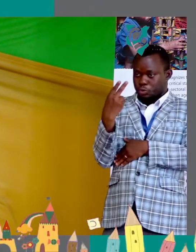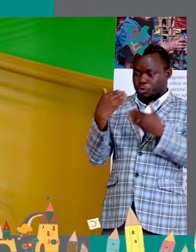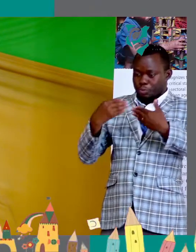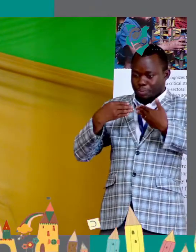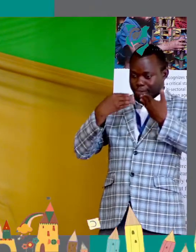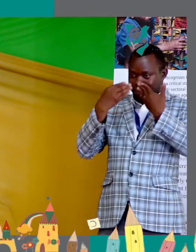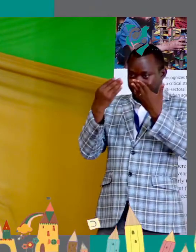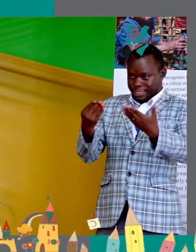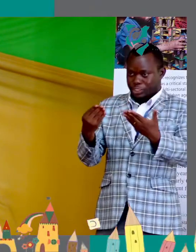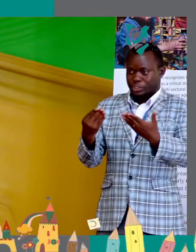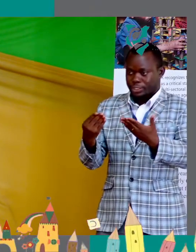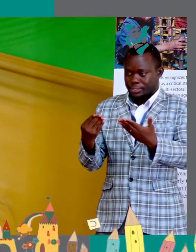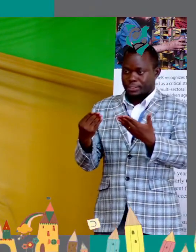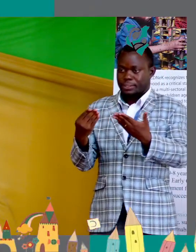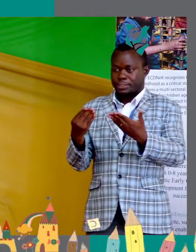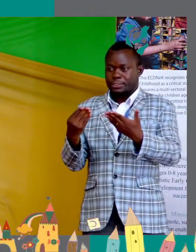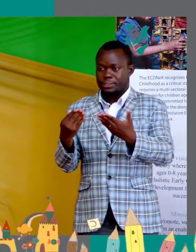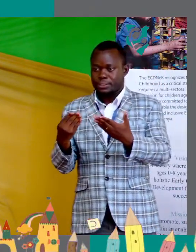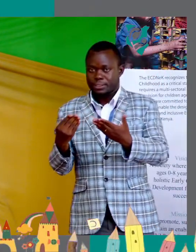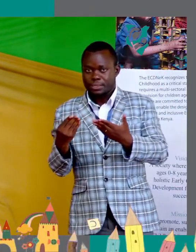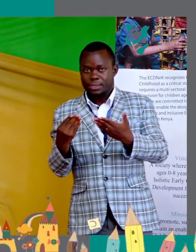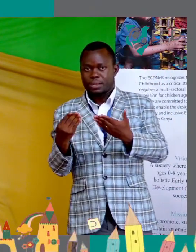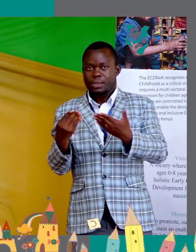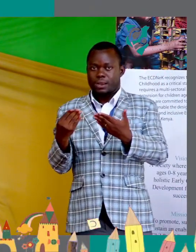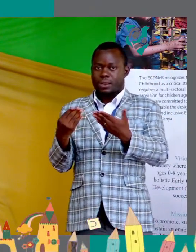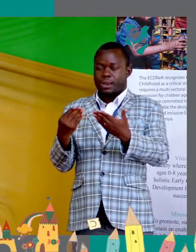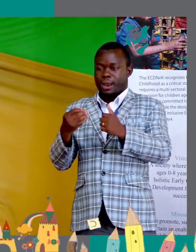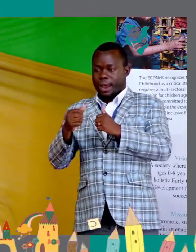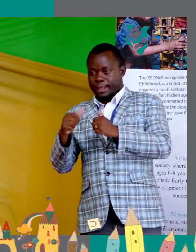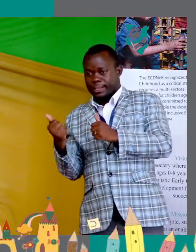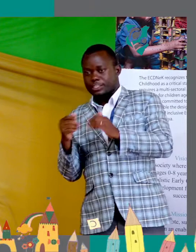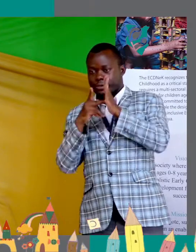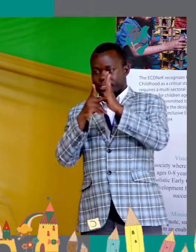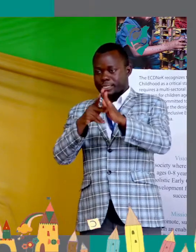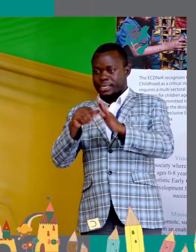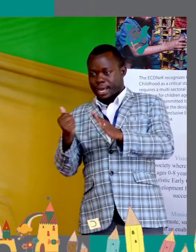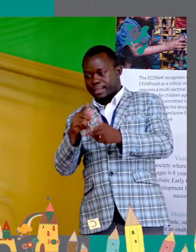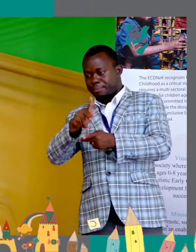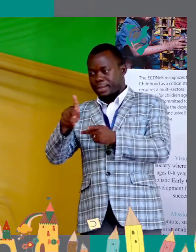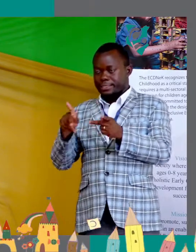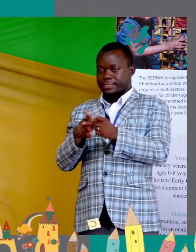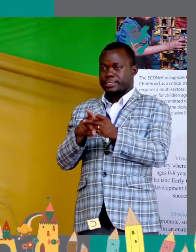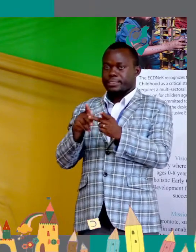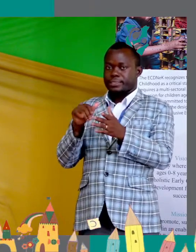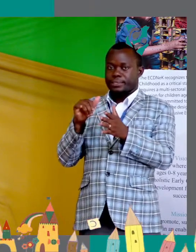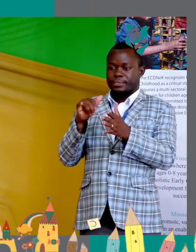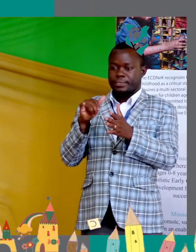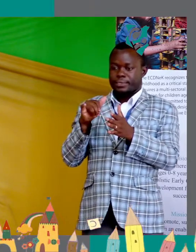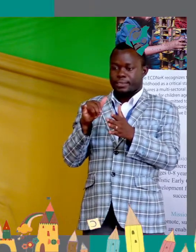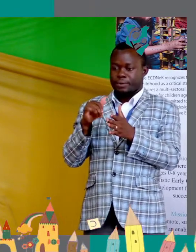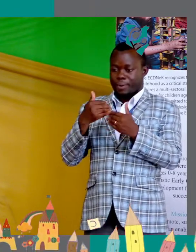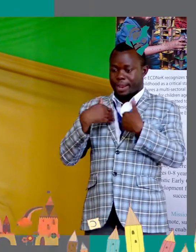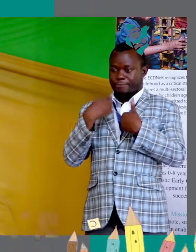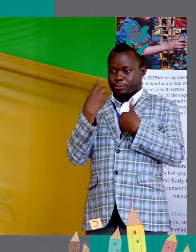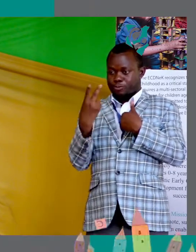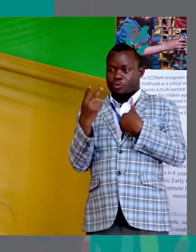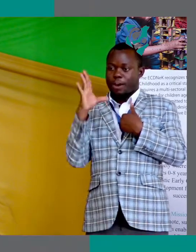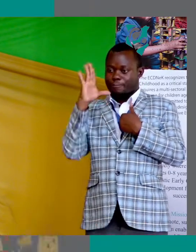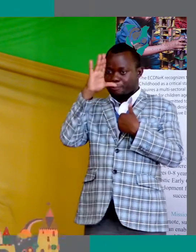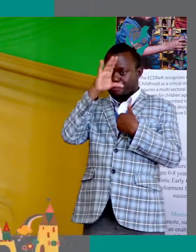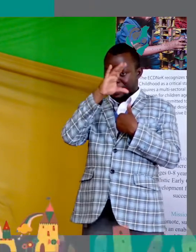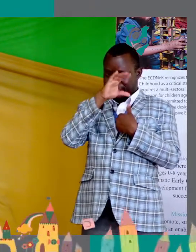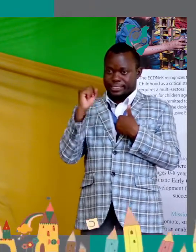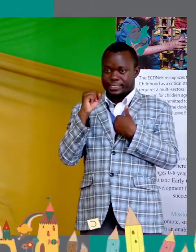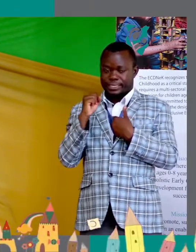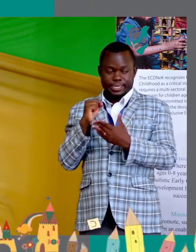avoid having them come on because they had made this in other sessions. And that's the IDELA approach and also the